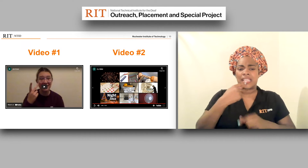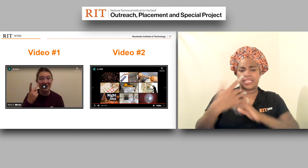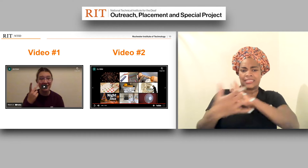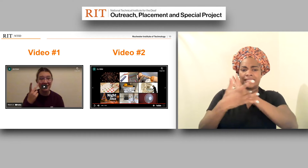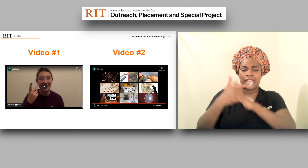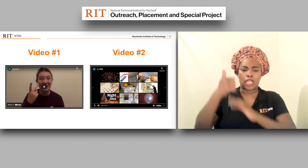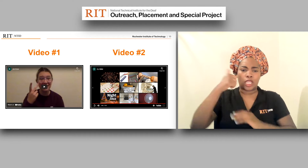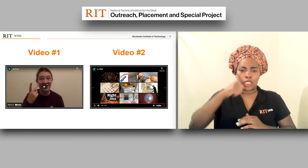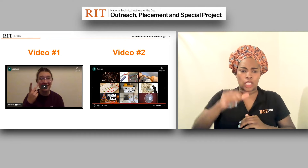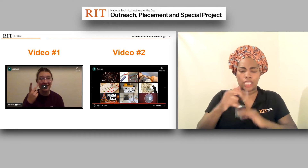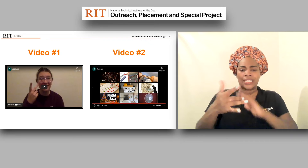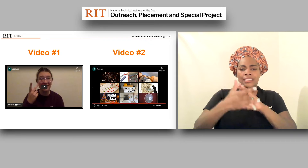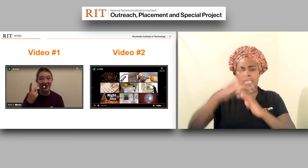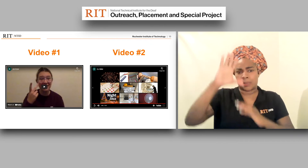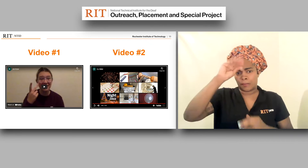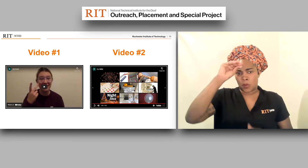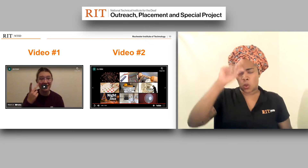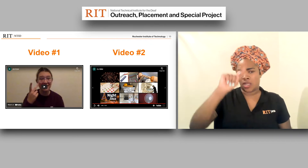boys